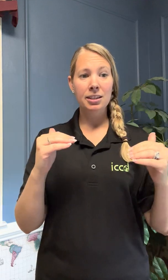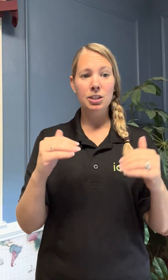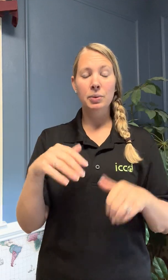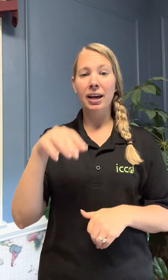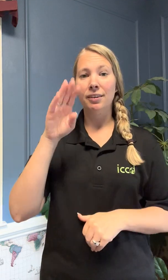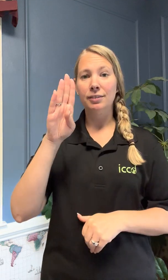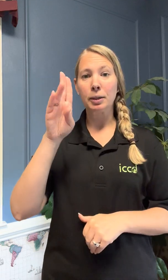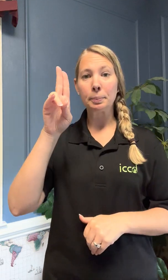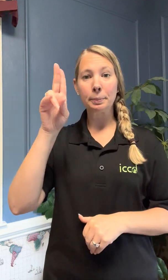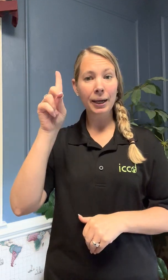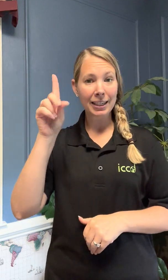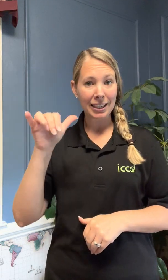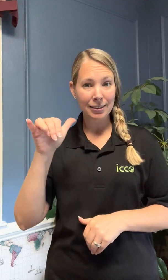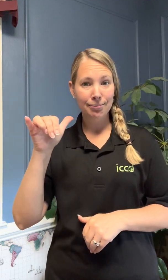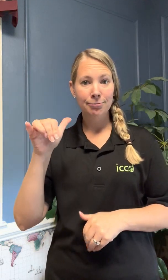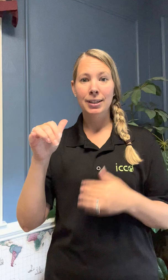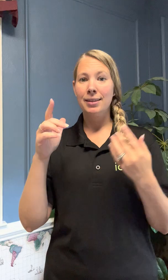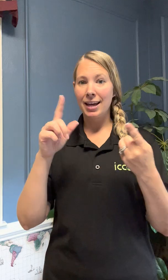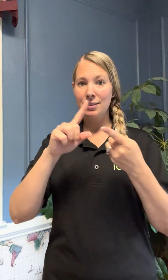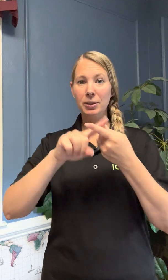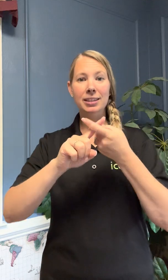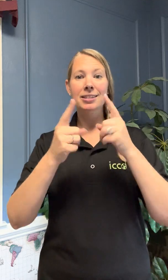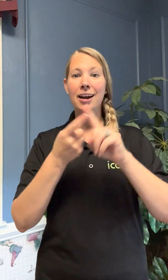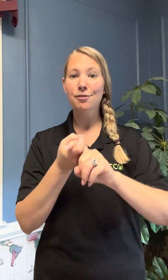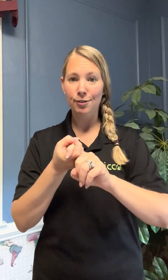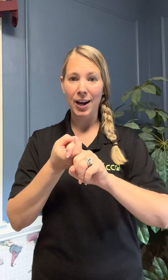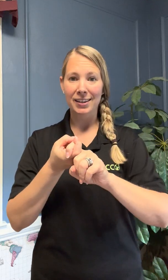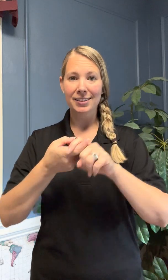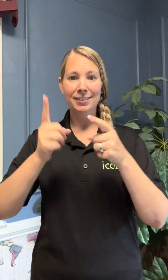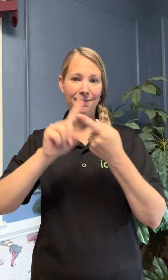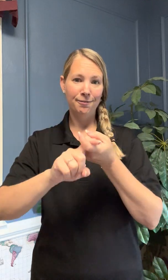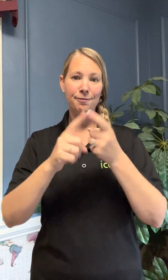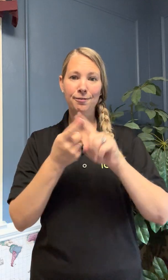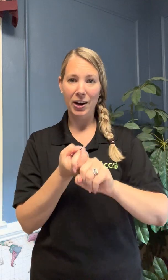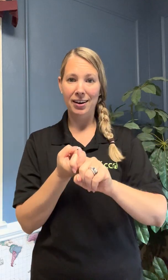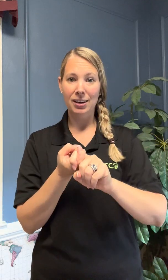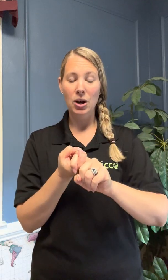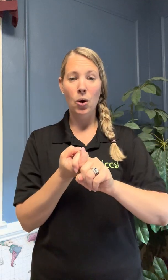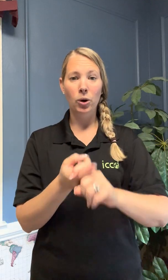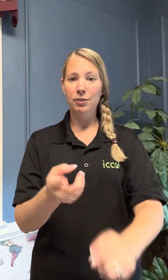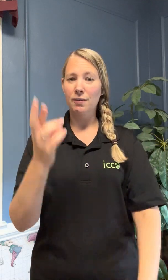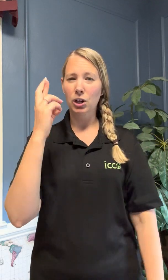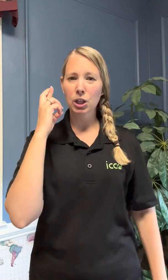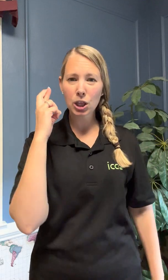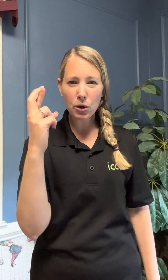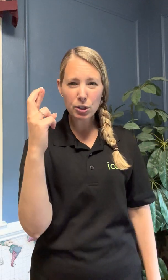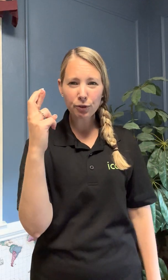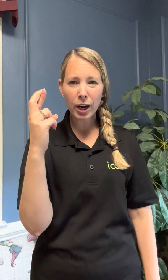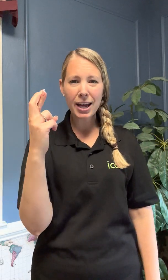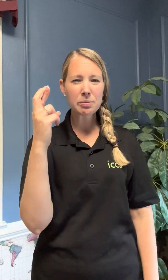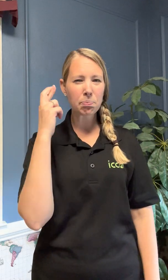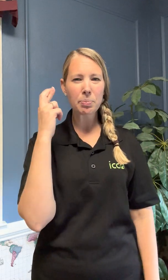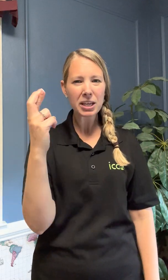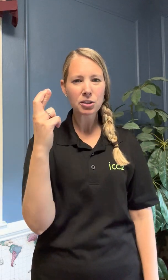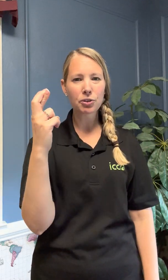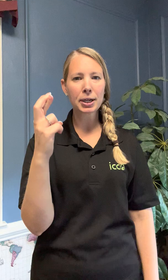Next we have buddy. That we can sign friend, friend. Or if you have a close friend, best